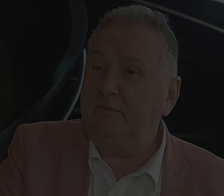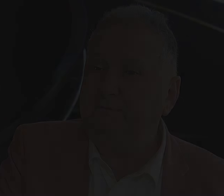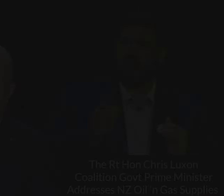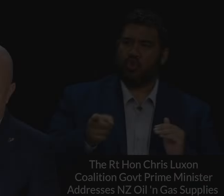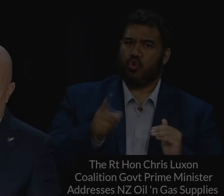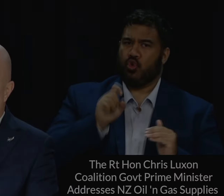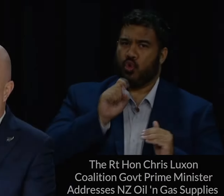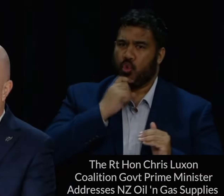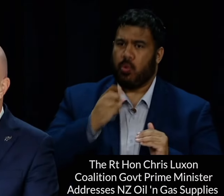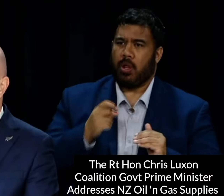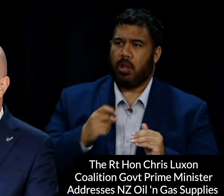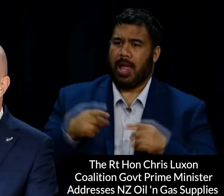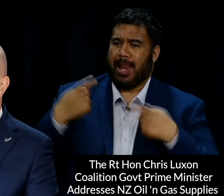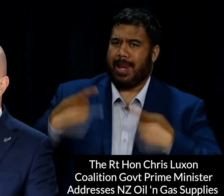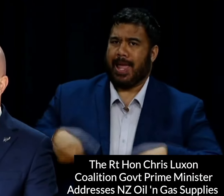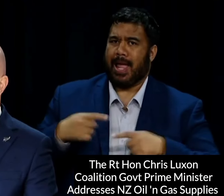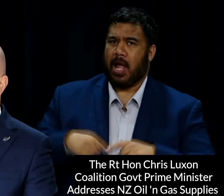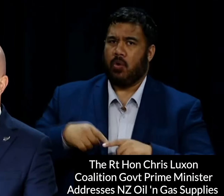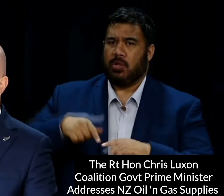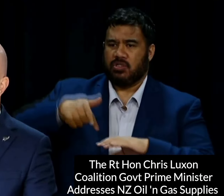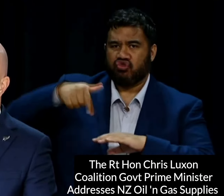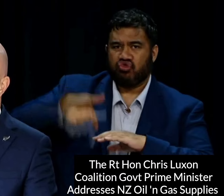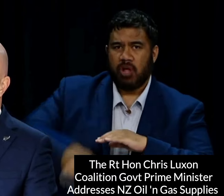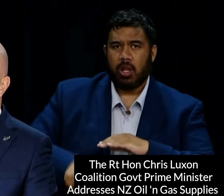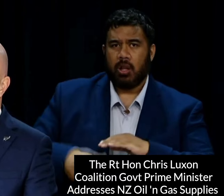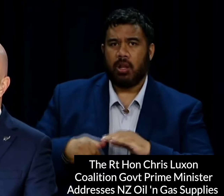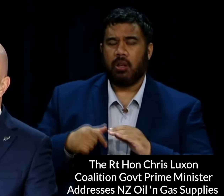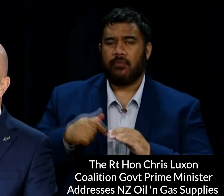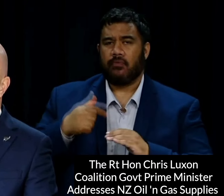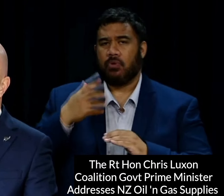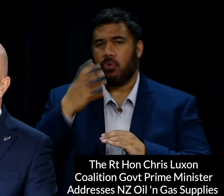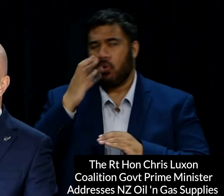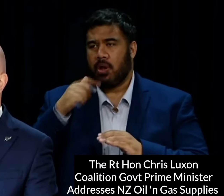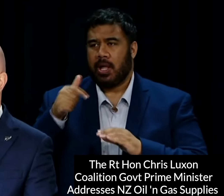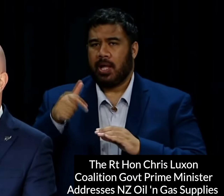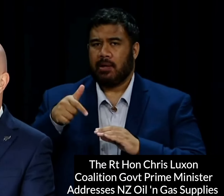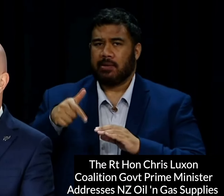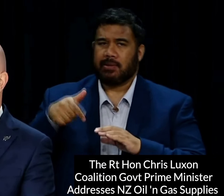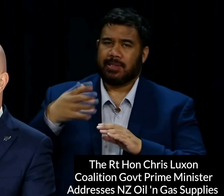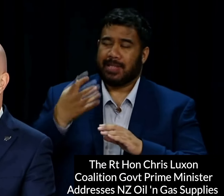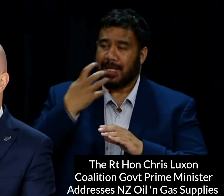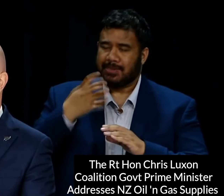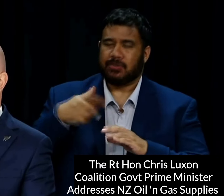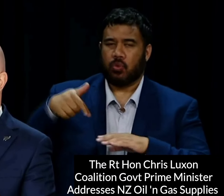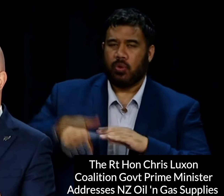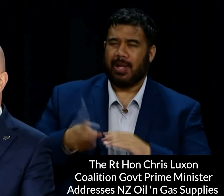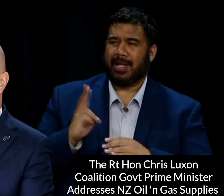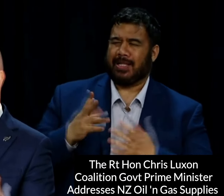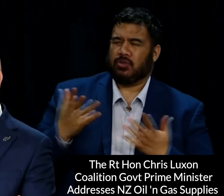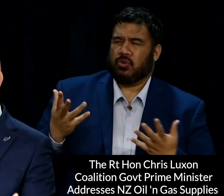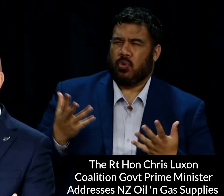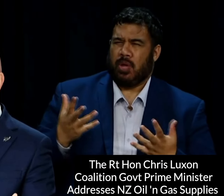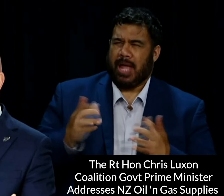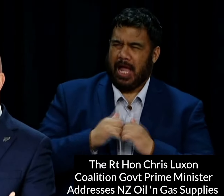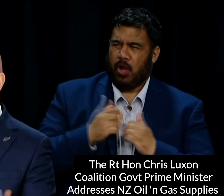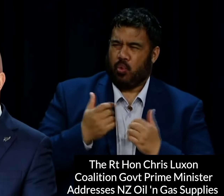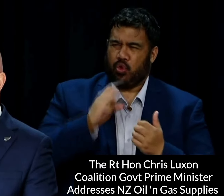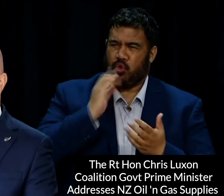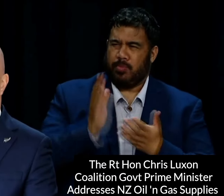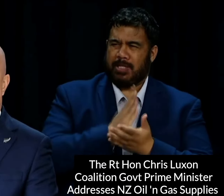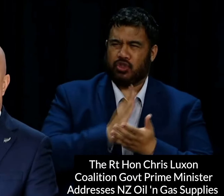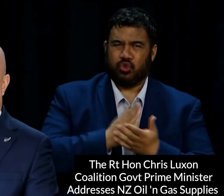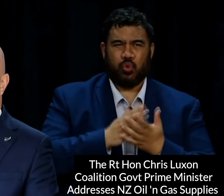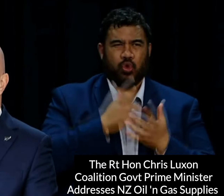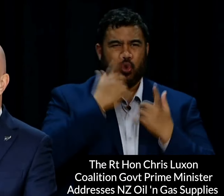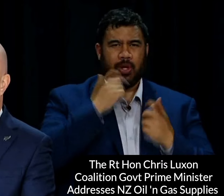over. As you saw in recent weeks, you know, we talked very openly about the gas, the weak gas supplies we have across New